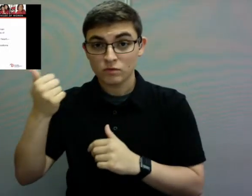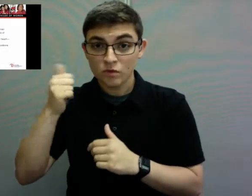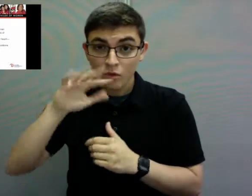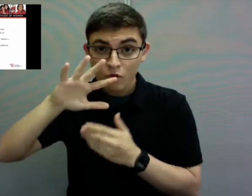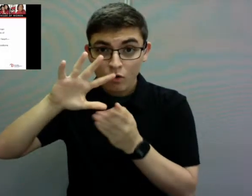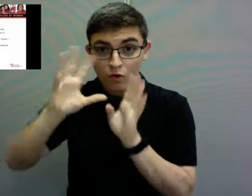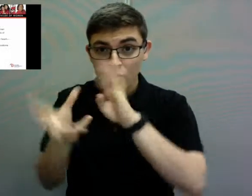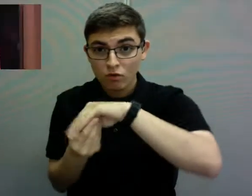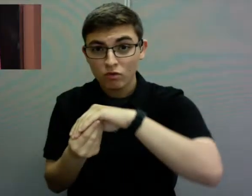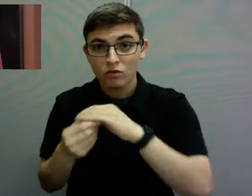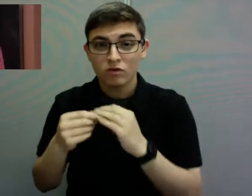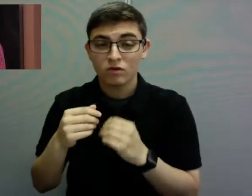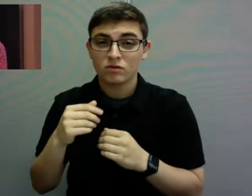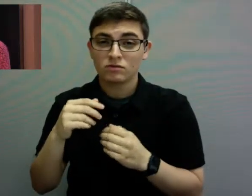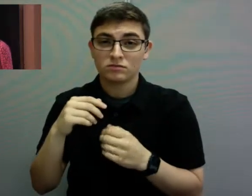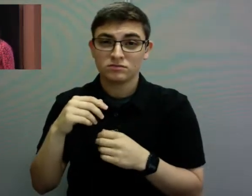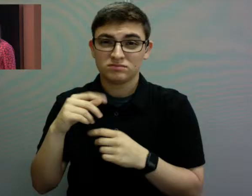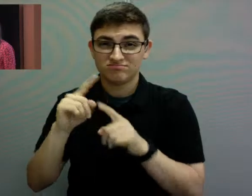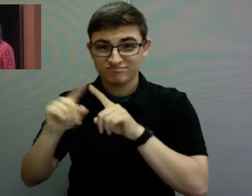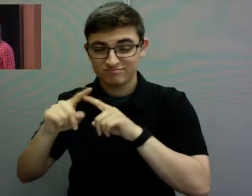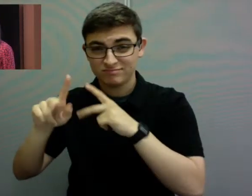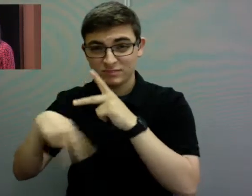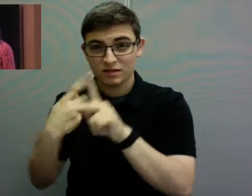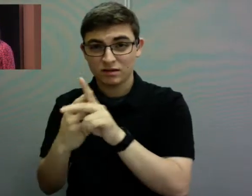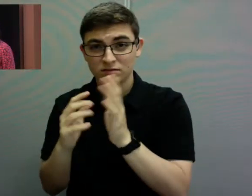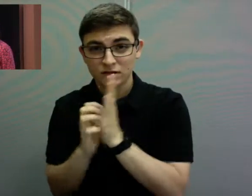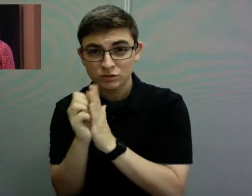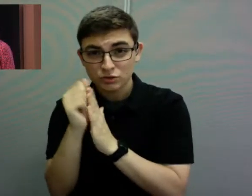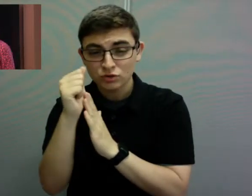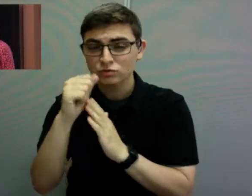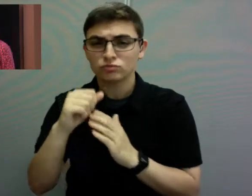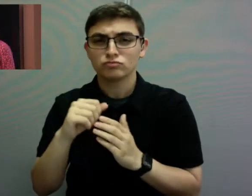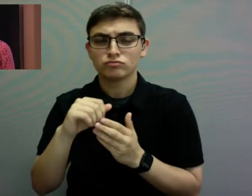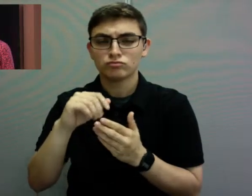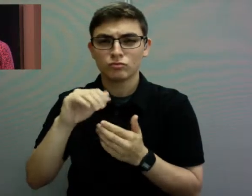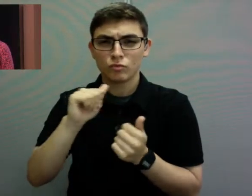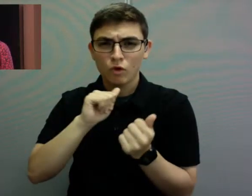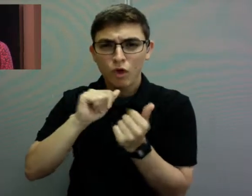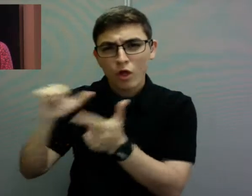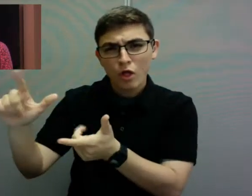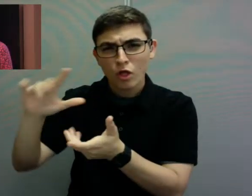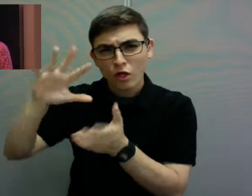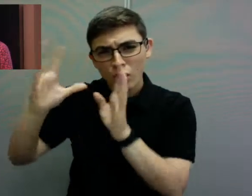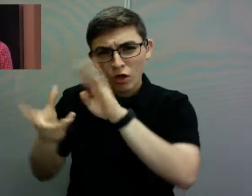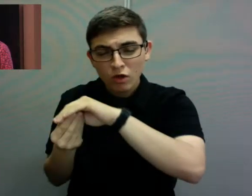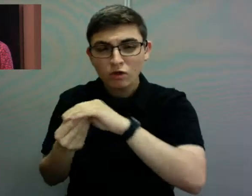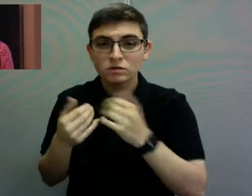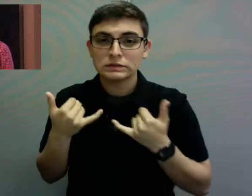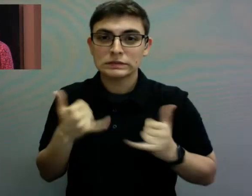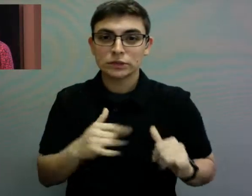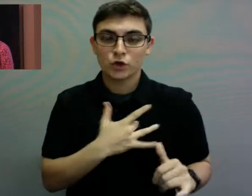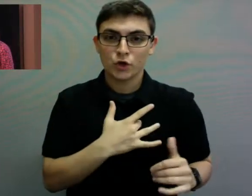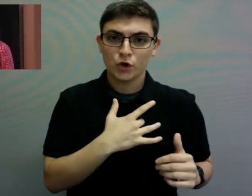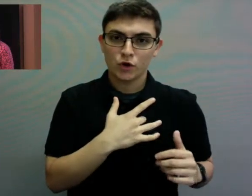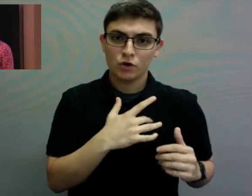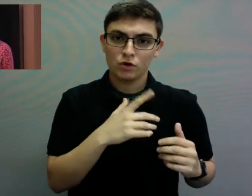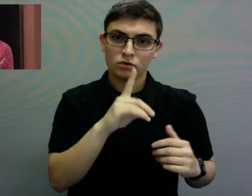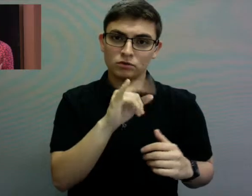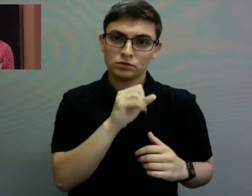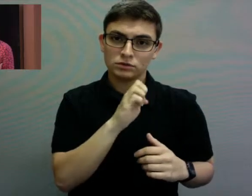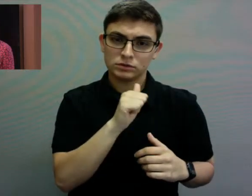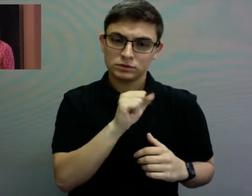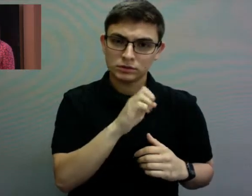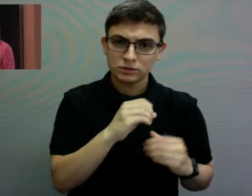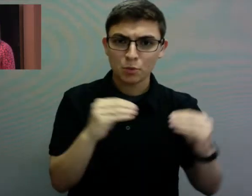cancer combined. They've done a really good job in the media of marketing breast cancer, ovarian cancer, and that sort of thing, which